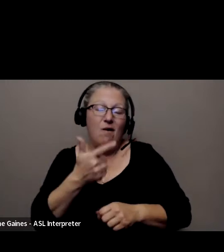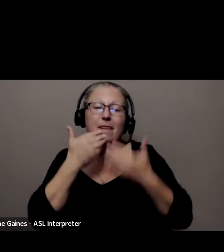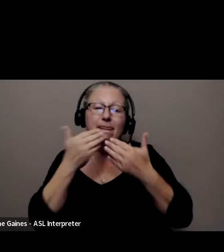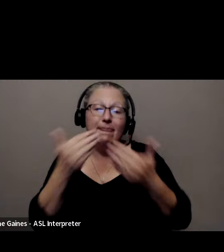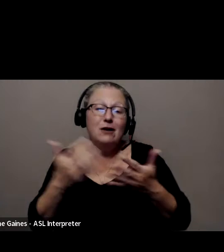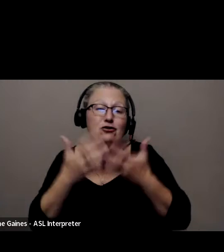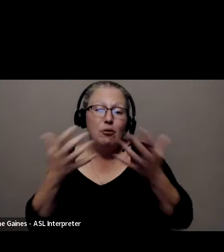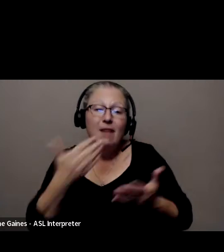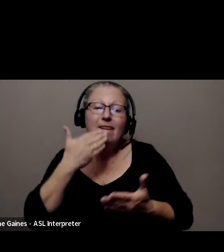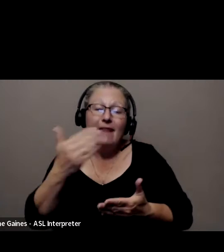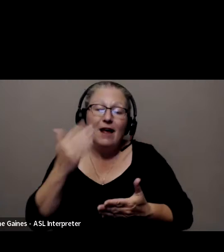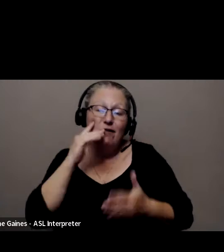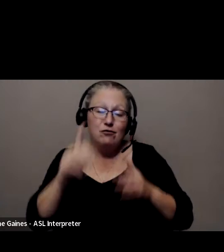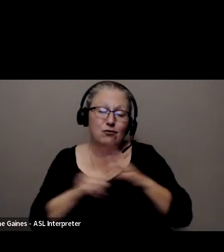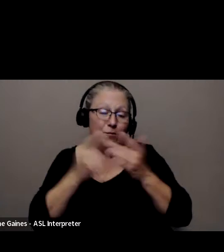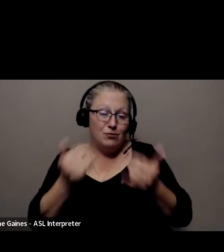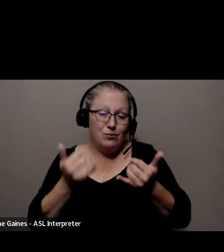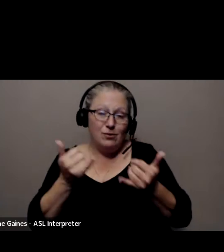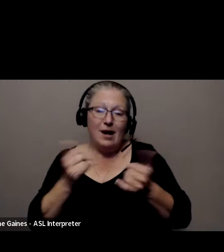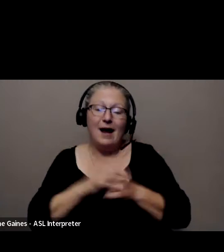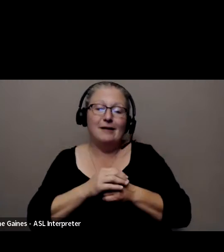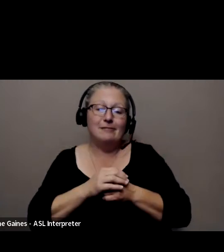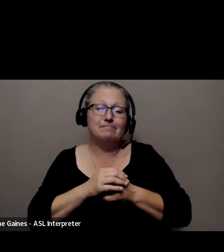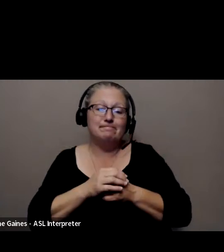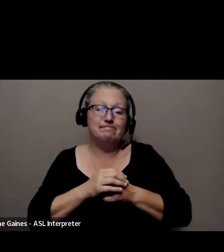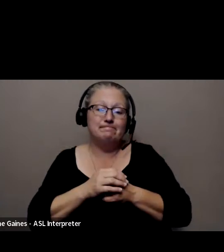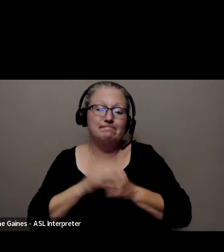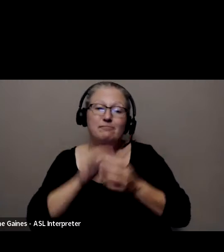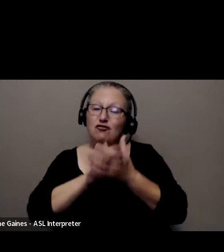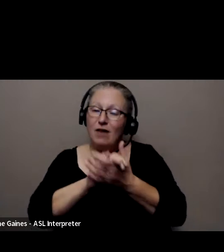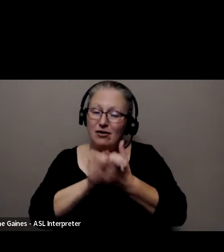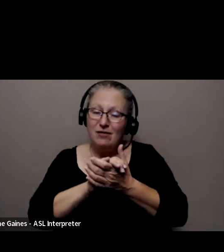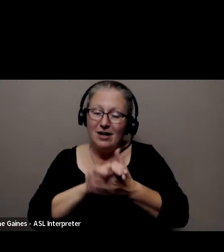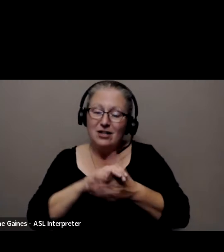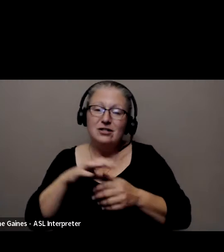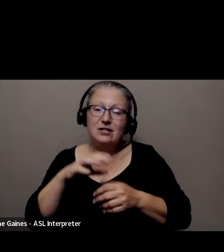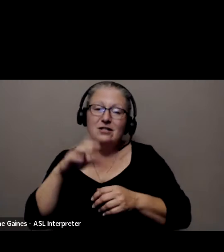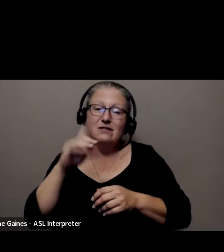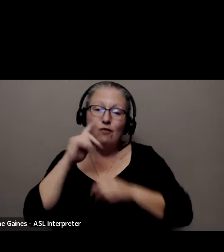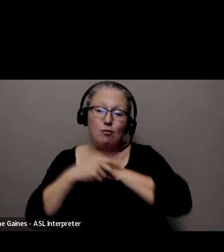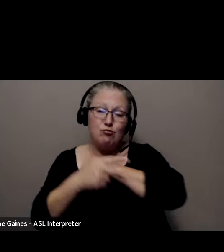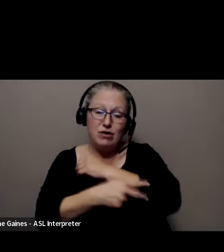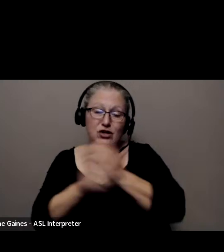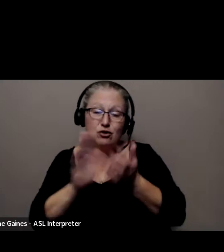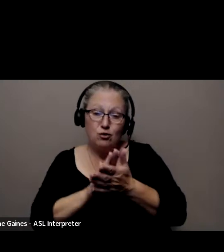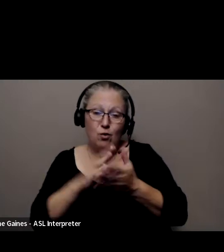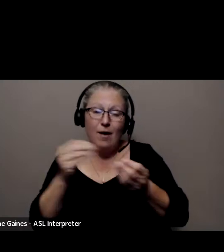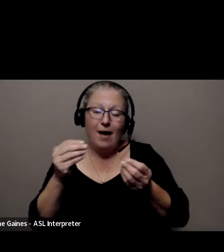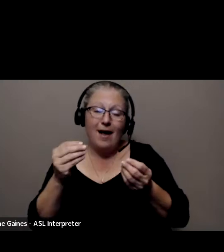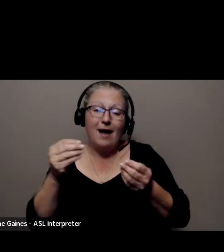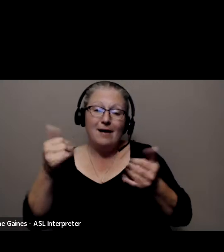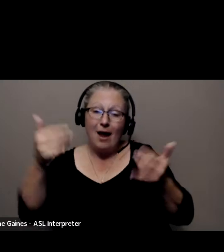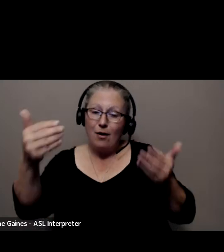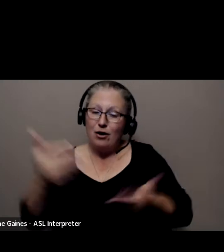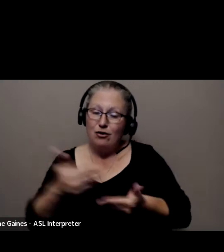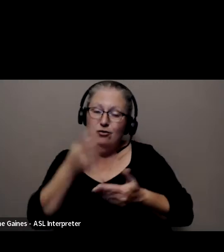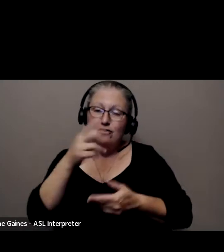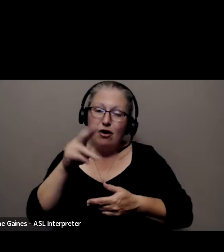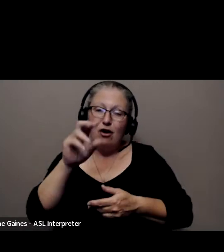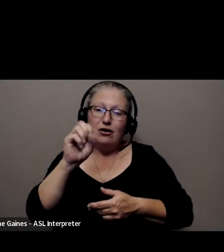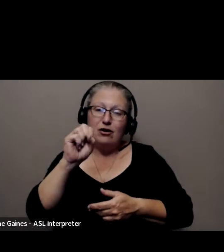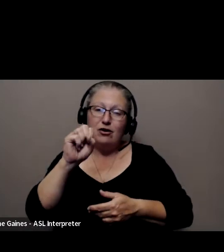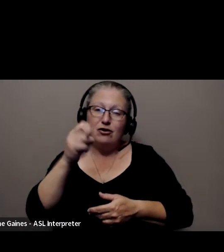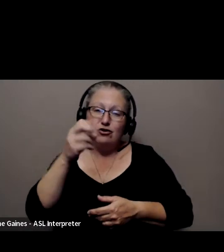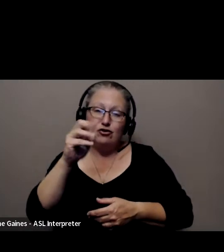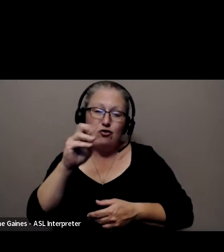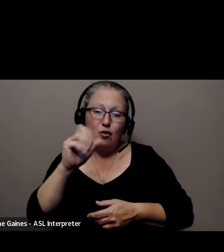so much. Thank you for showing up today. And congratulations to Bridge School. And I want to introduce Dr. Samia Shulman